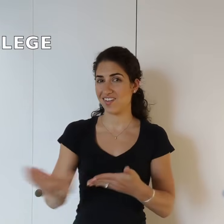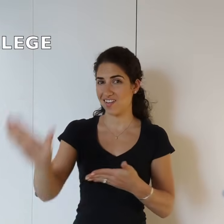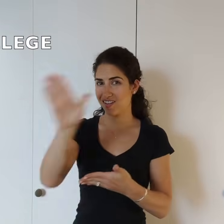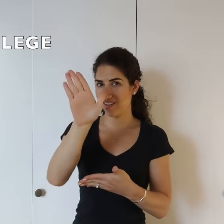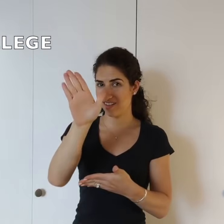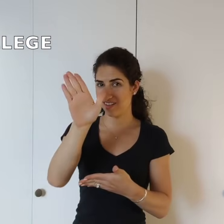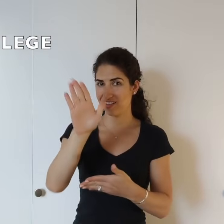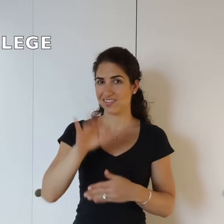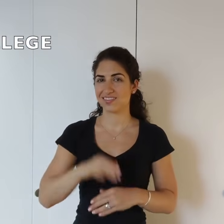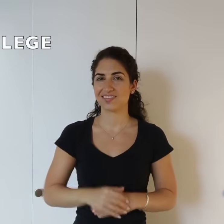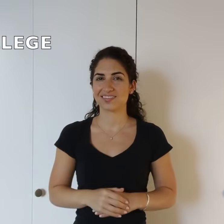College.